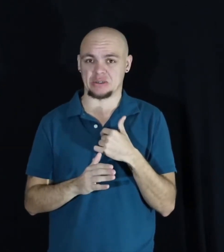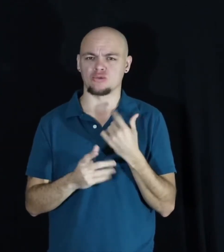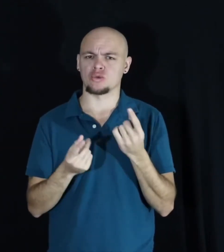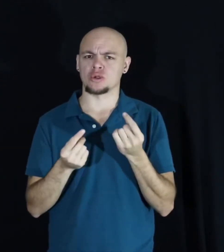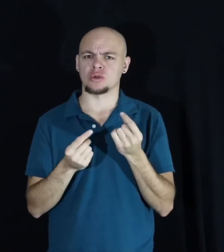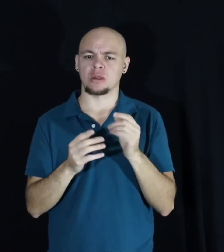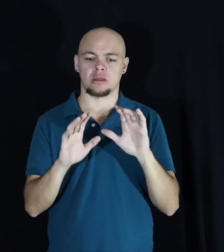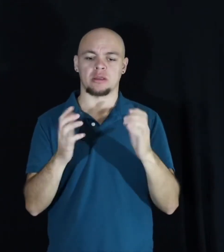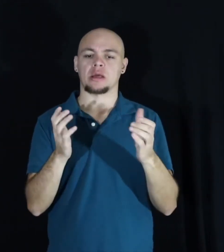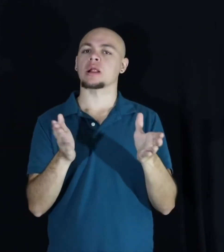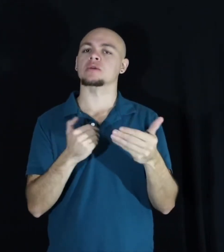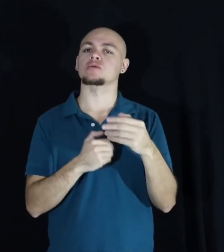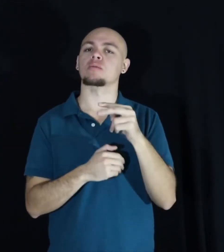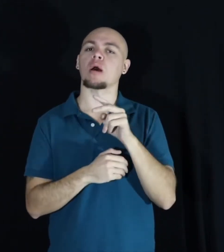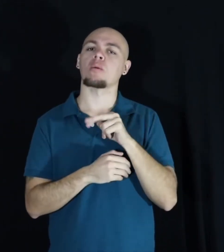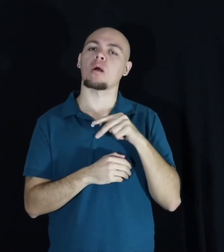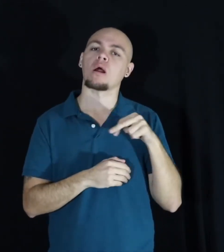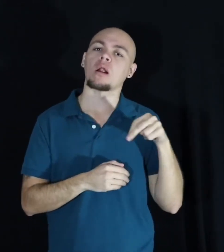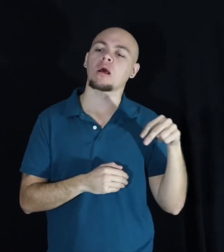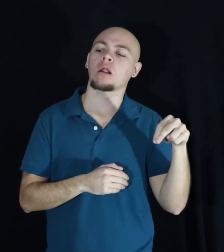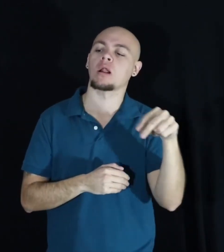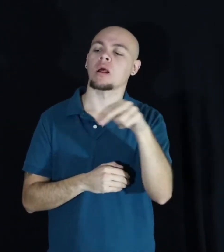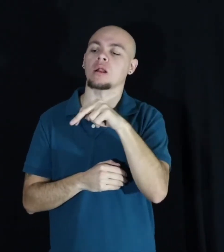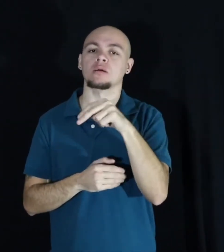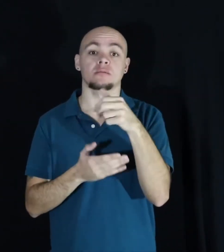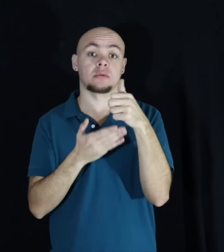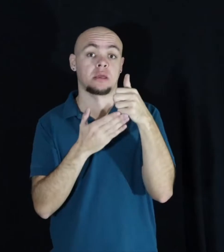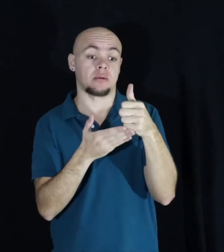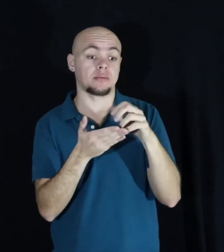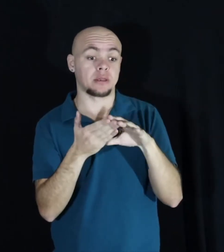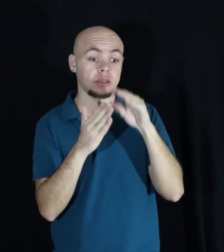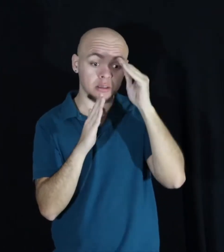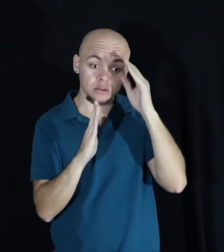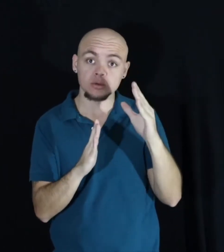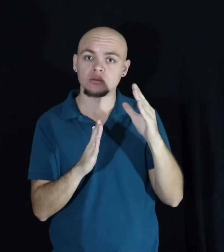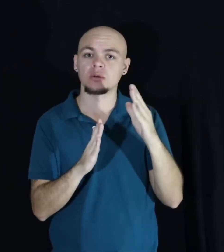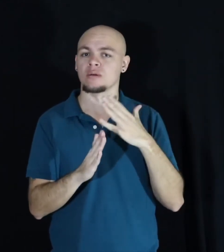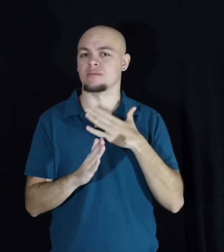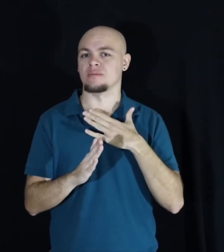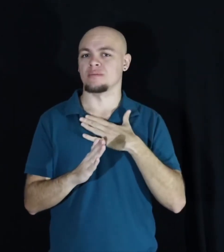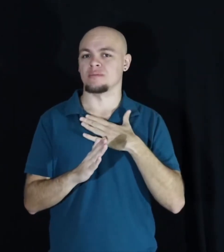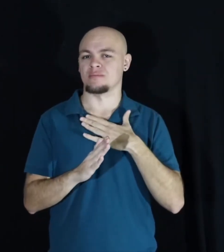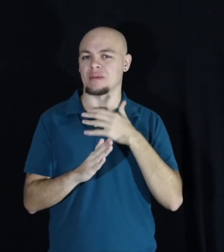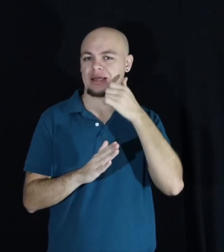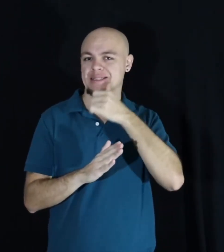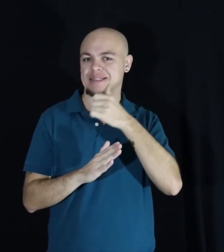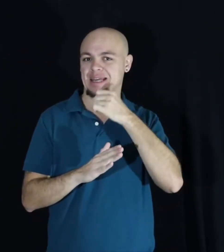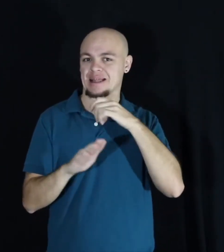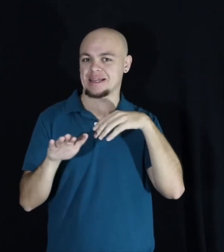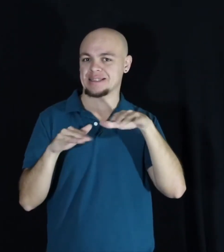walk around the classroom, and instead of helping the students, I was just increasing my daily step count.